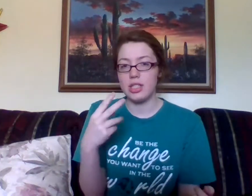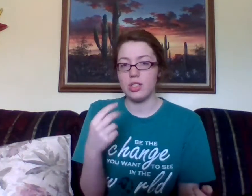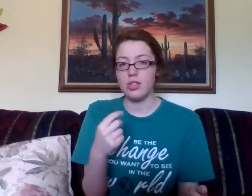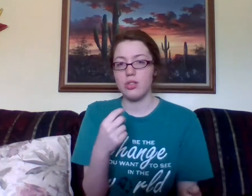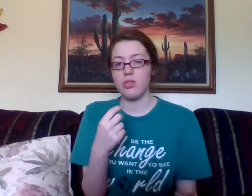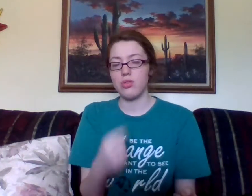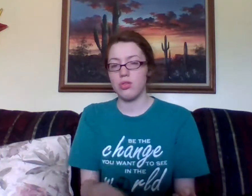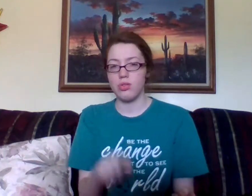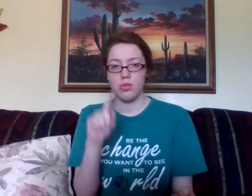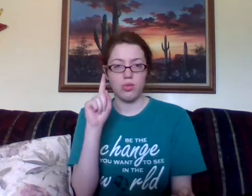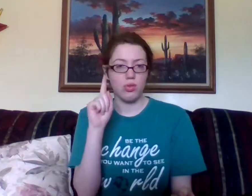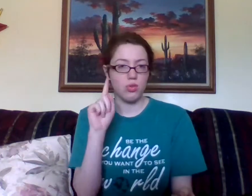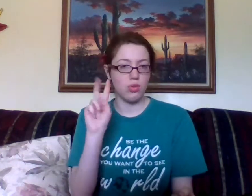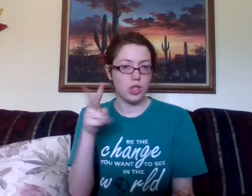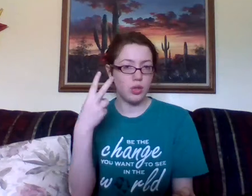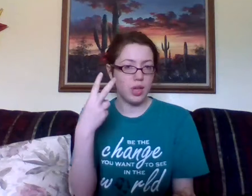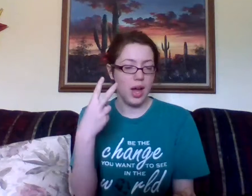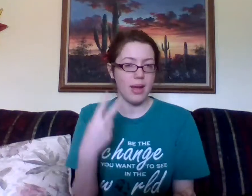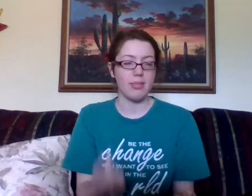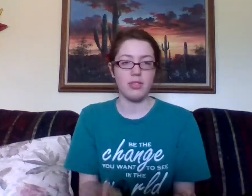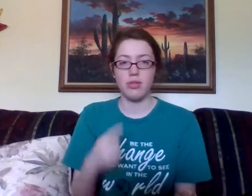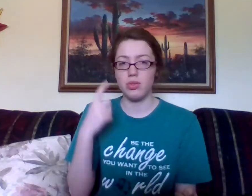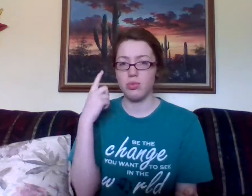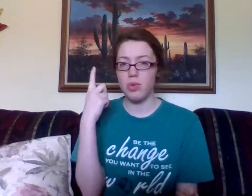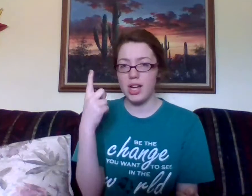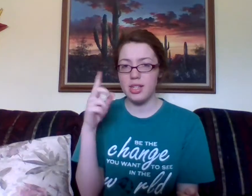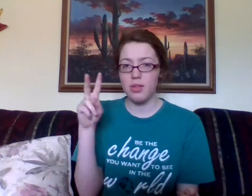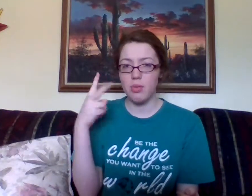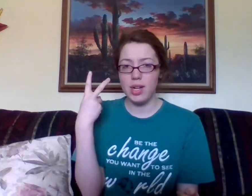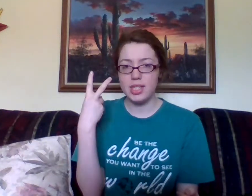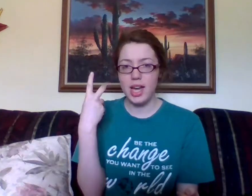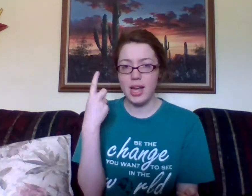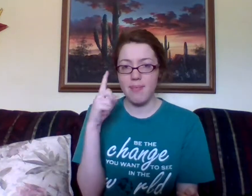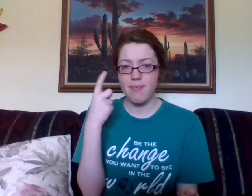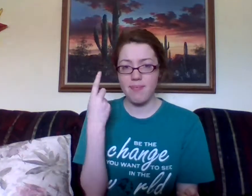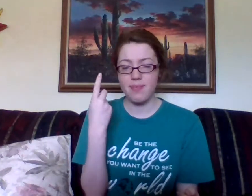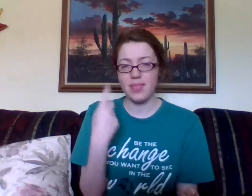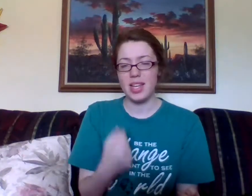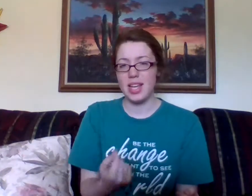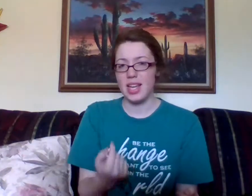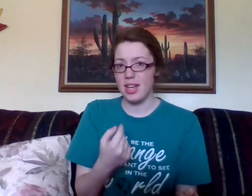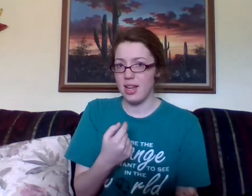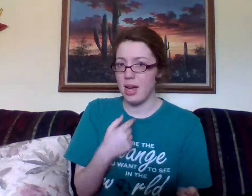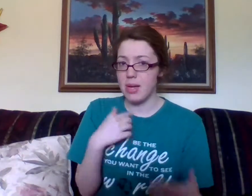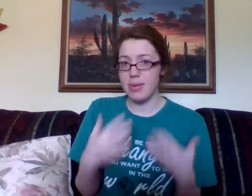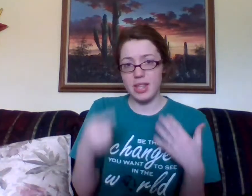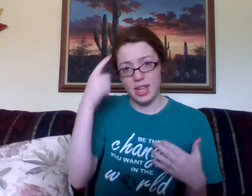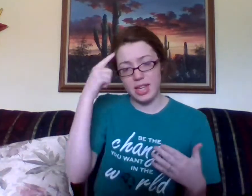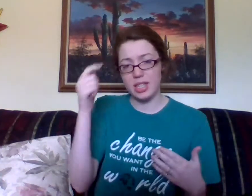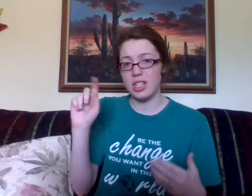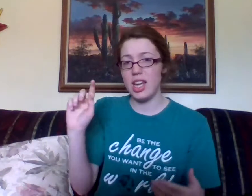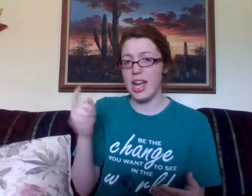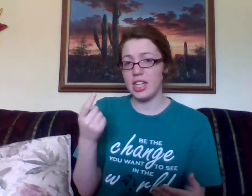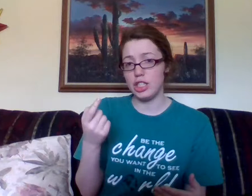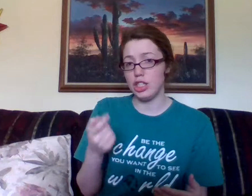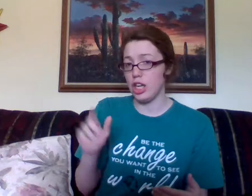this 2 times. If it was one time, I maybe think it's